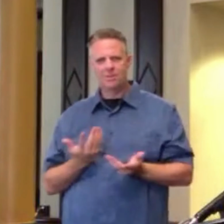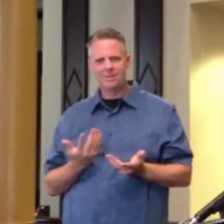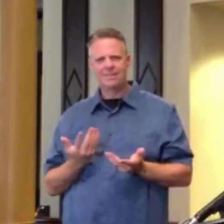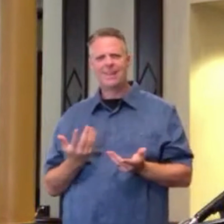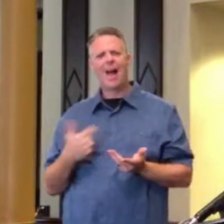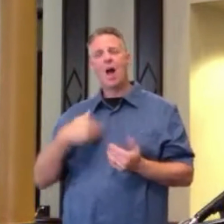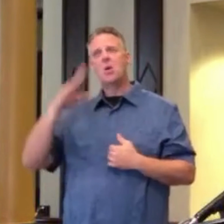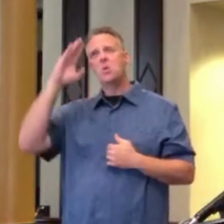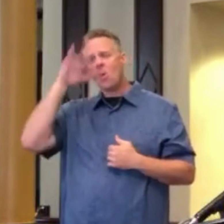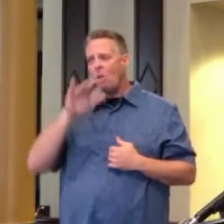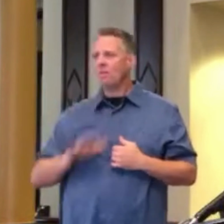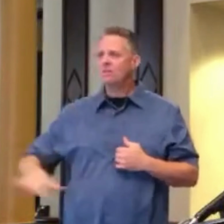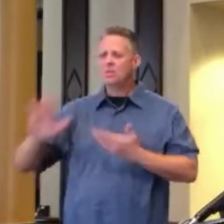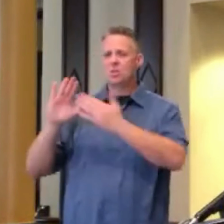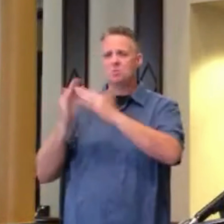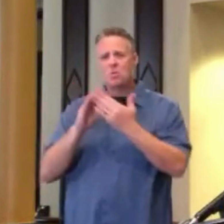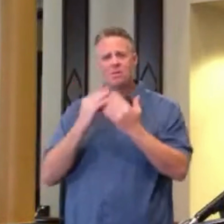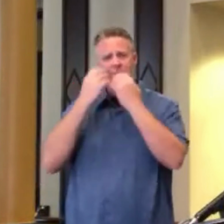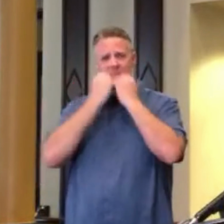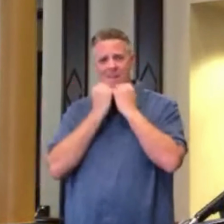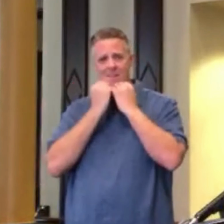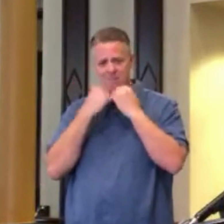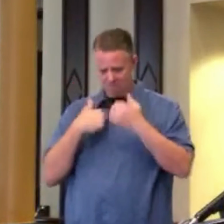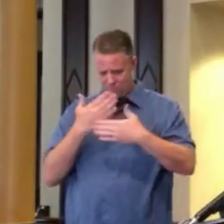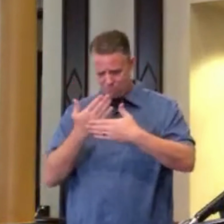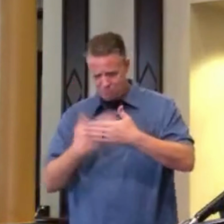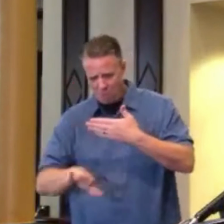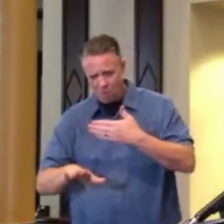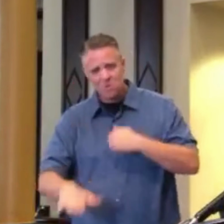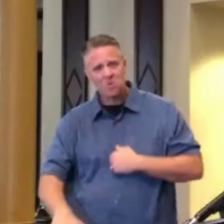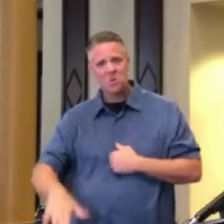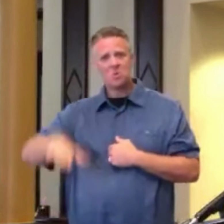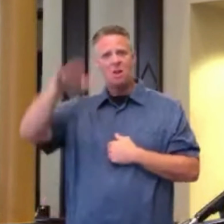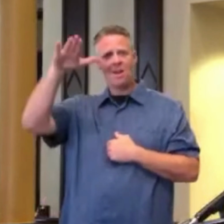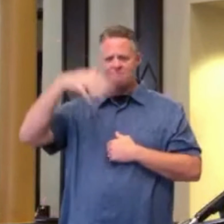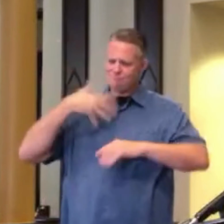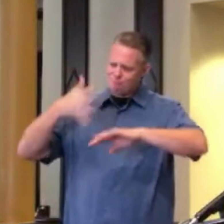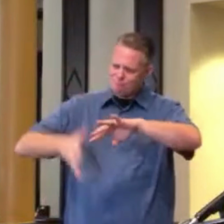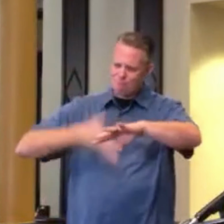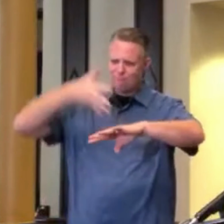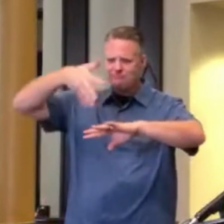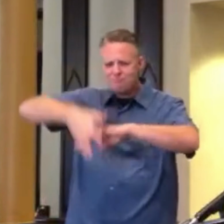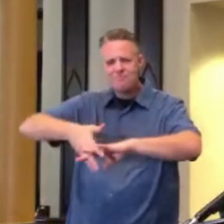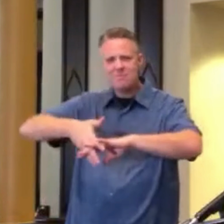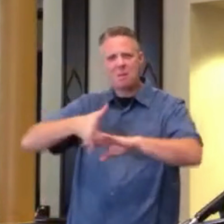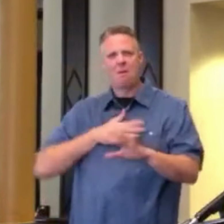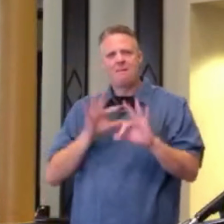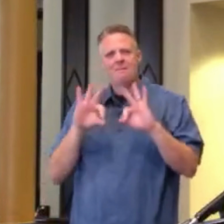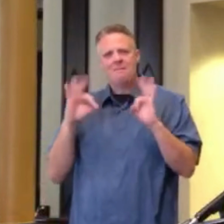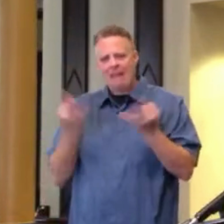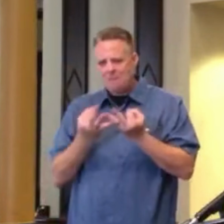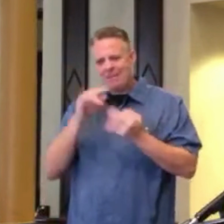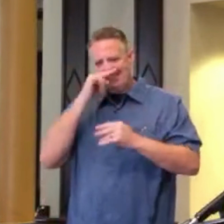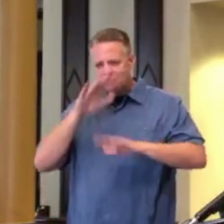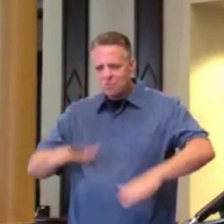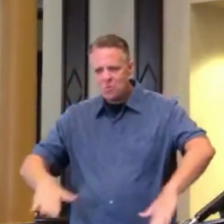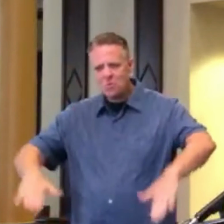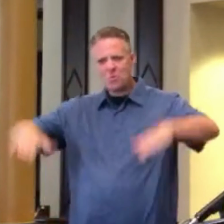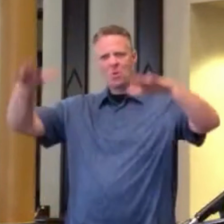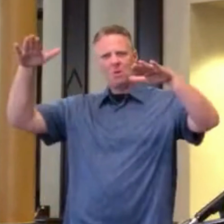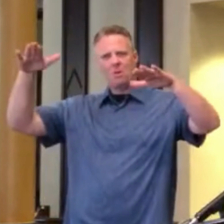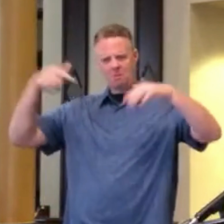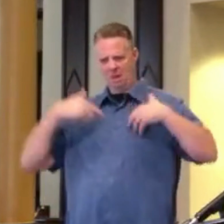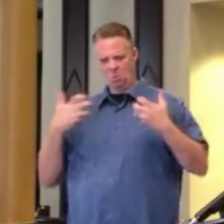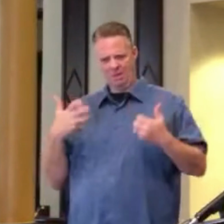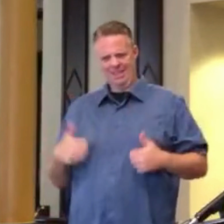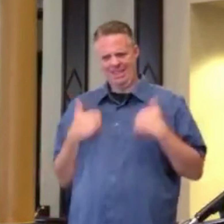was born and raised here. I found my living here. I raised my family here. This is where I want